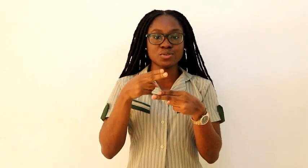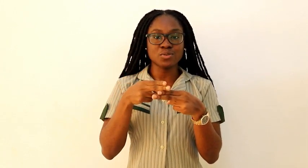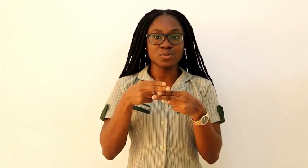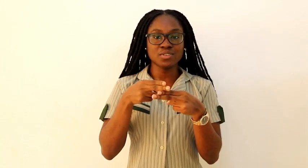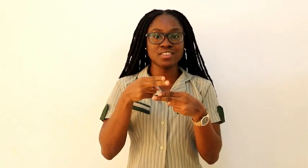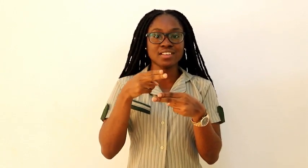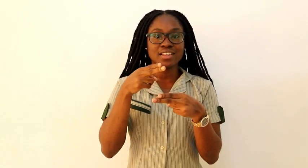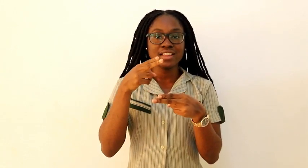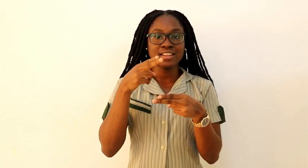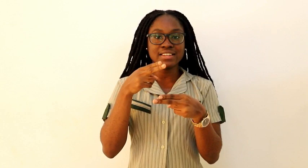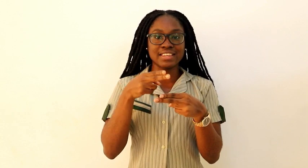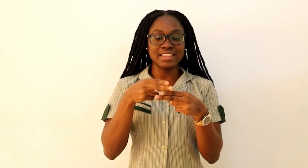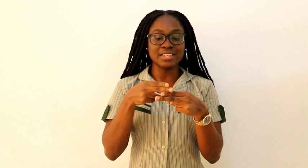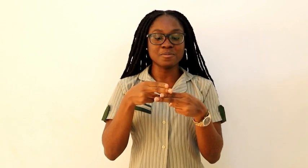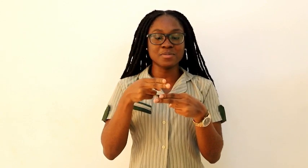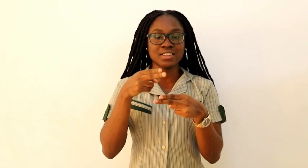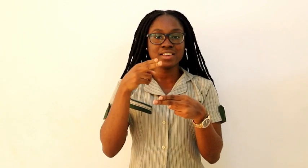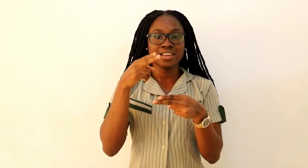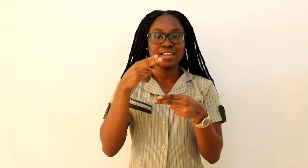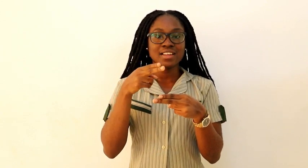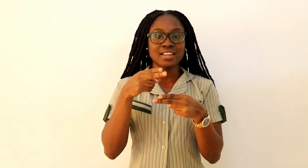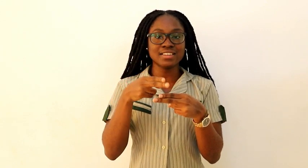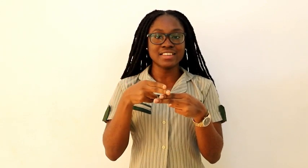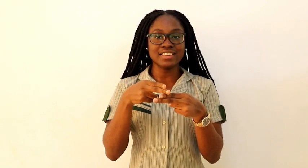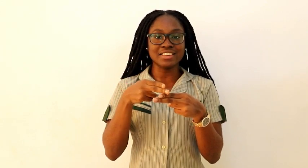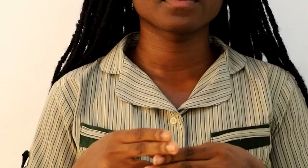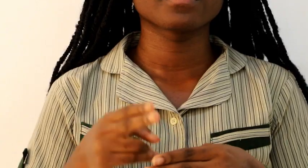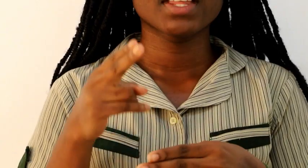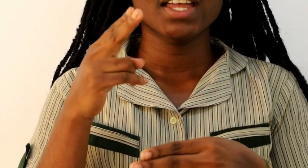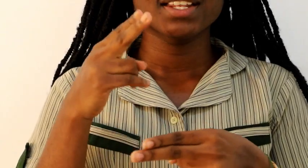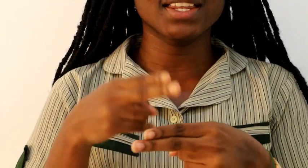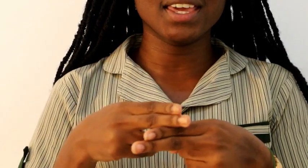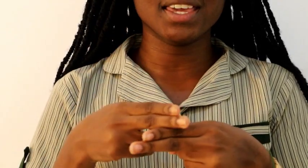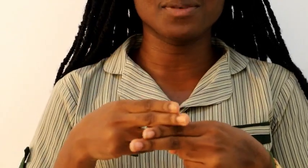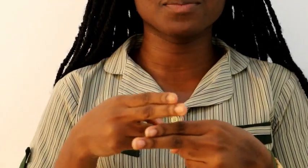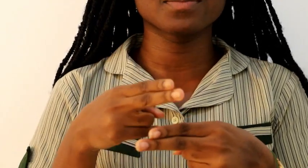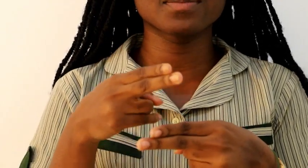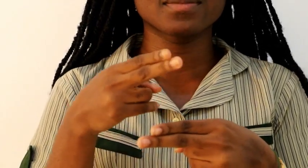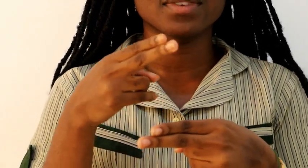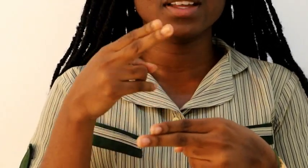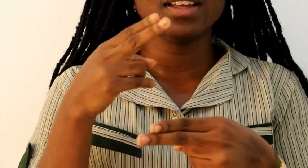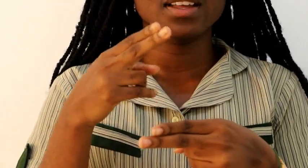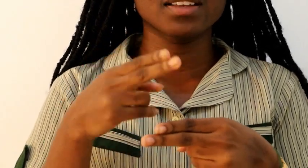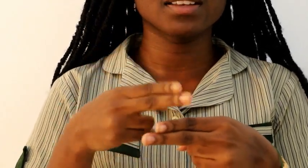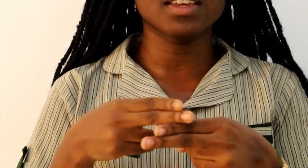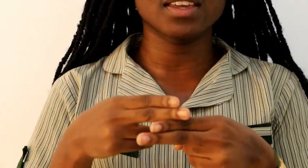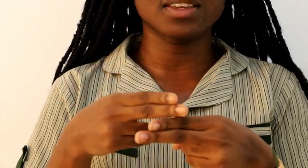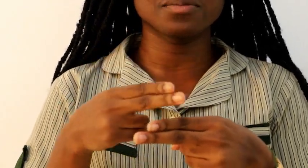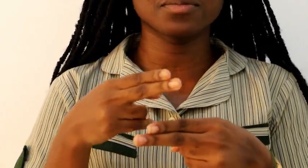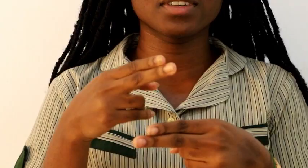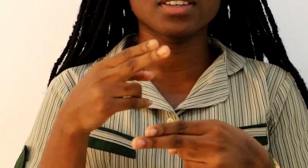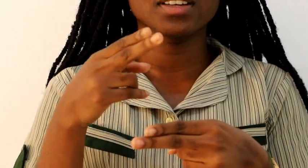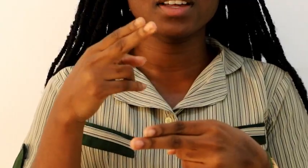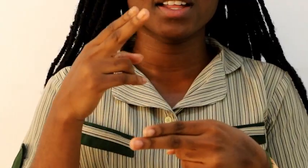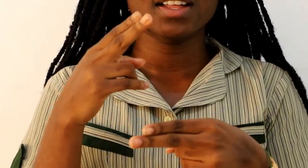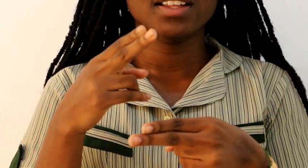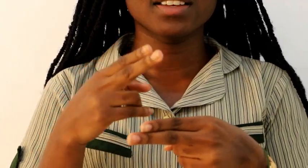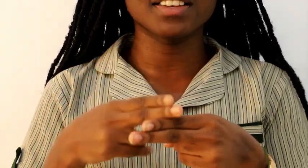so. Name, name, name, name,